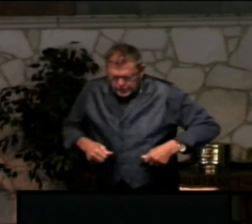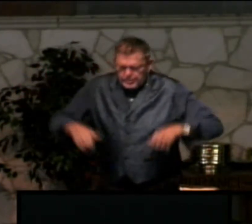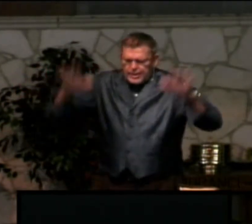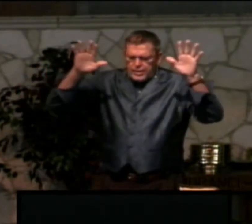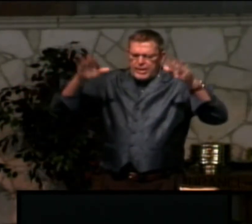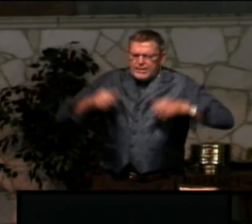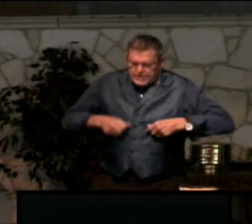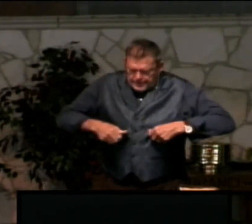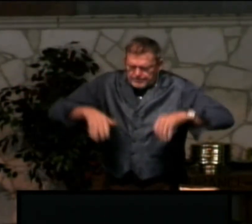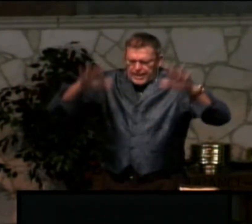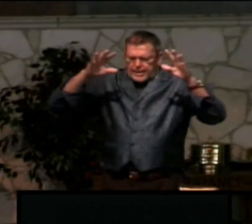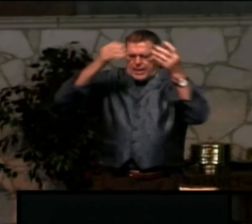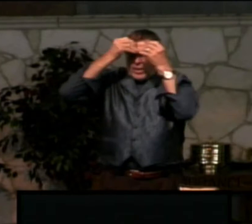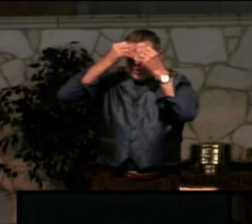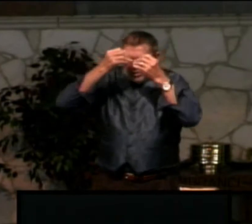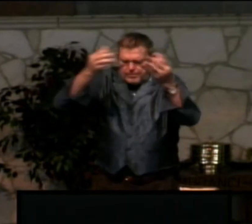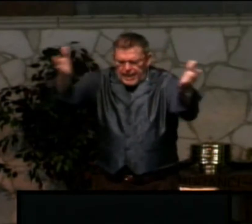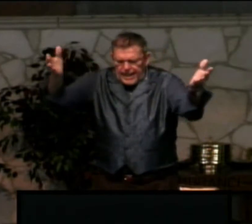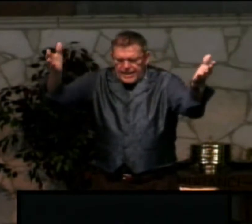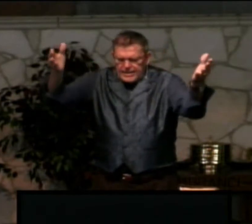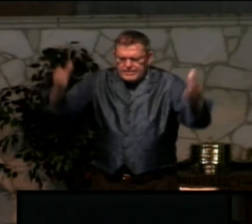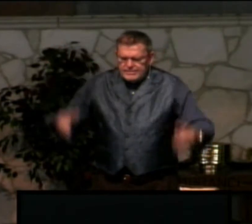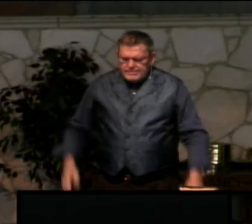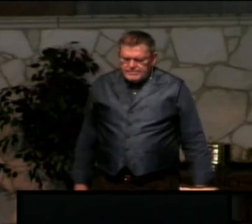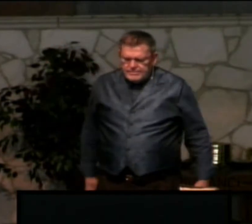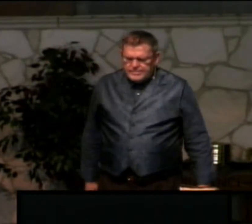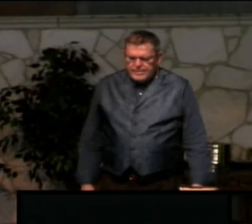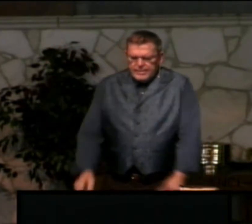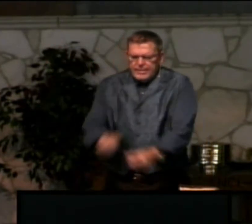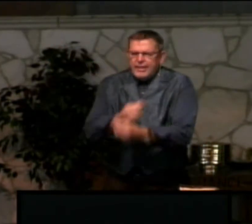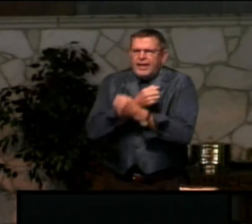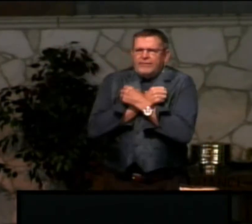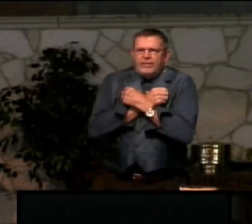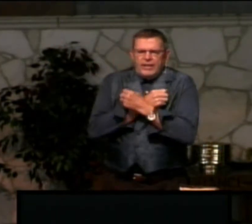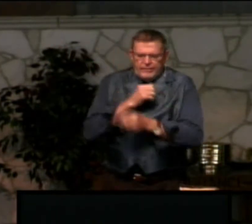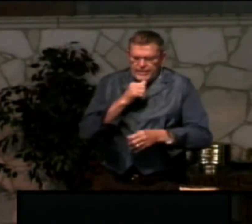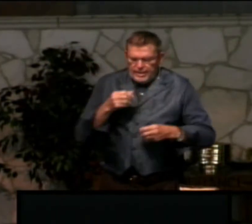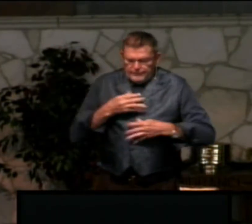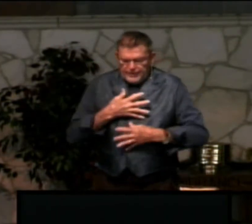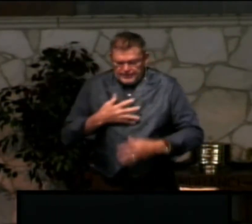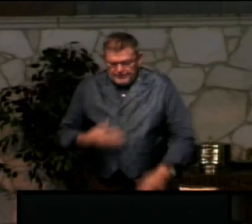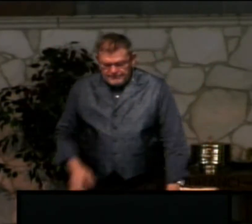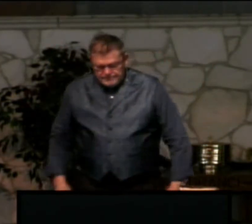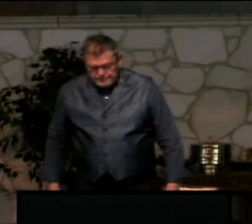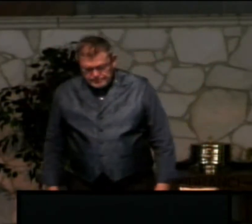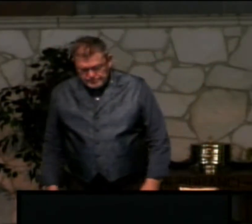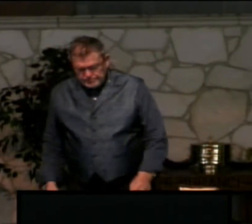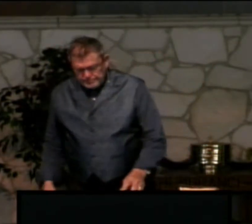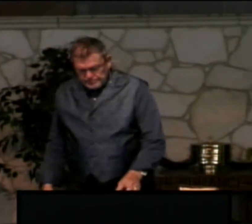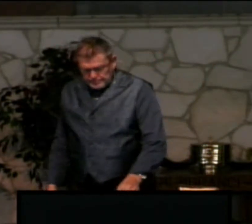can surrender, submit, obey out of love and not fear.